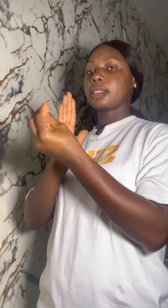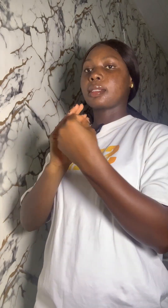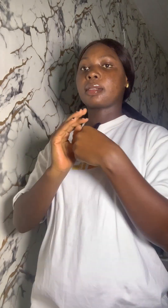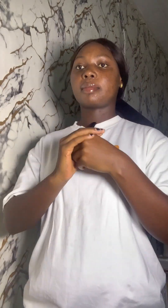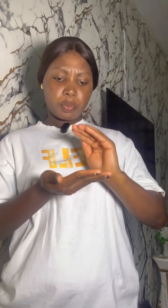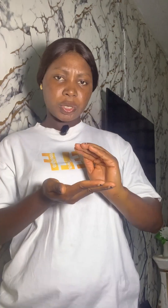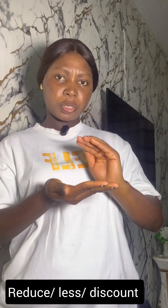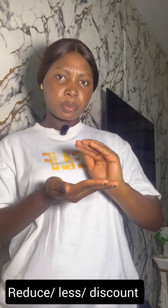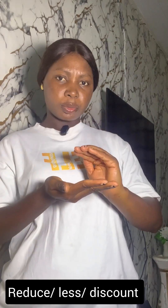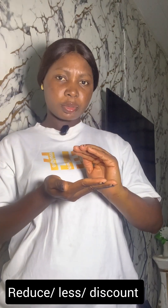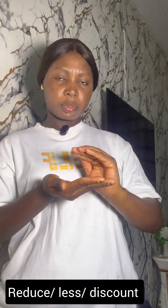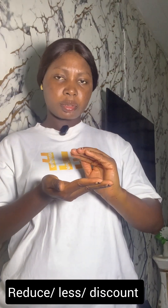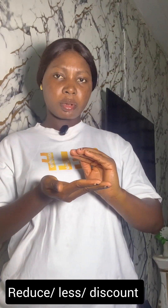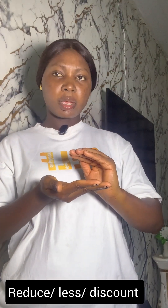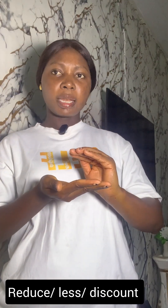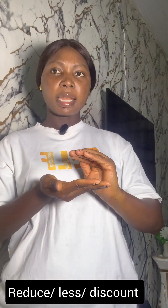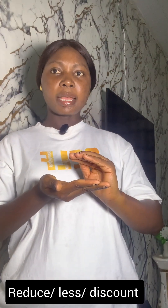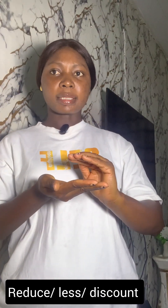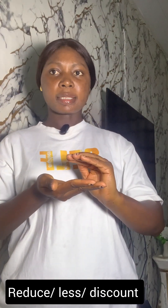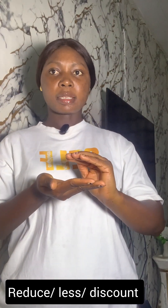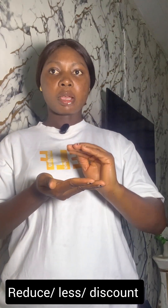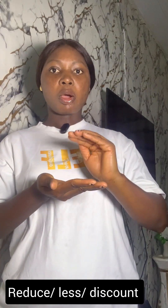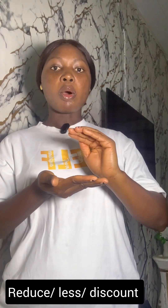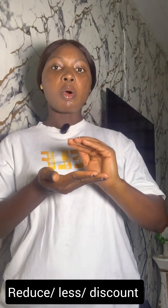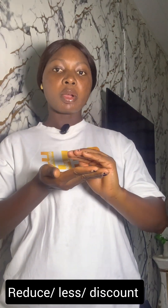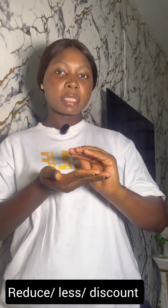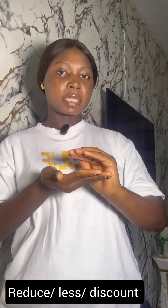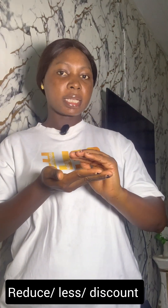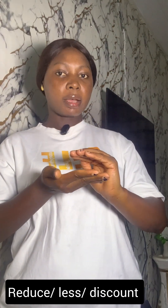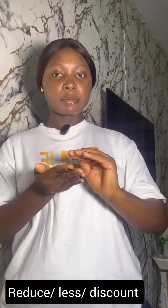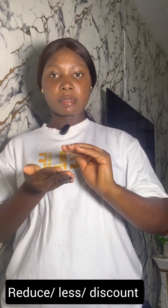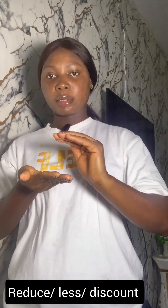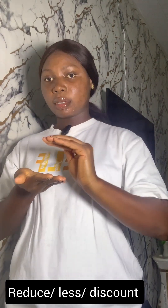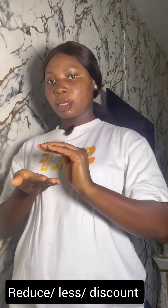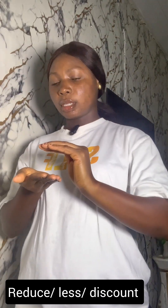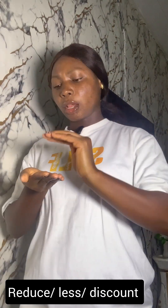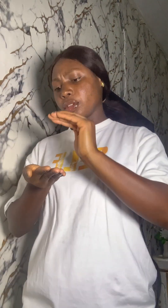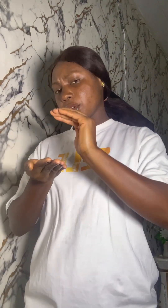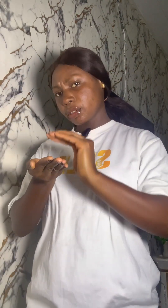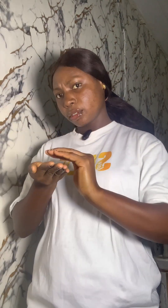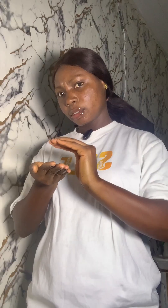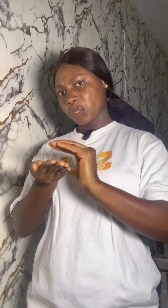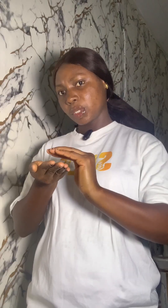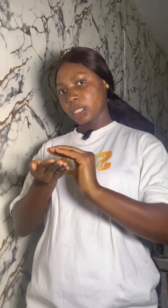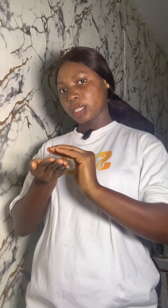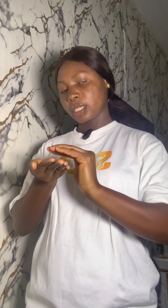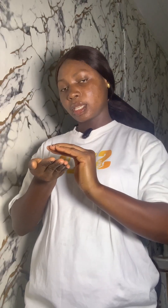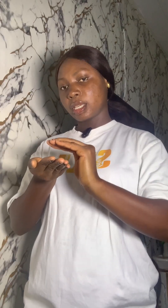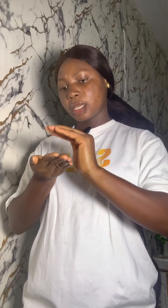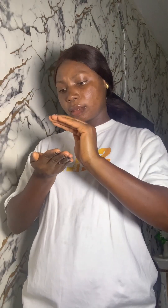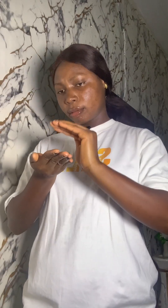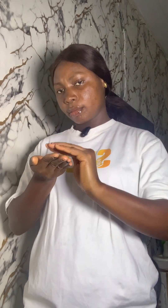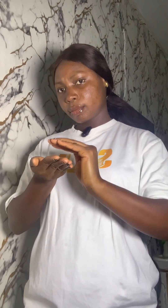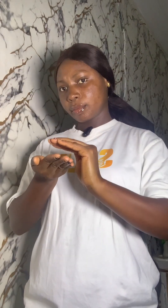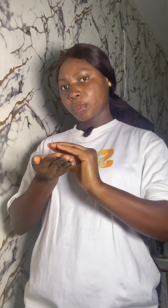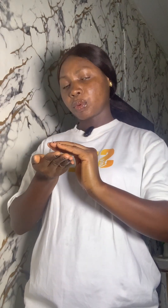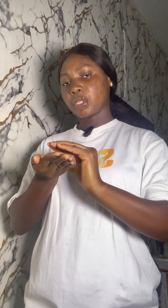exit. Reduce, less, or discount. Now you just do this.